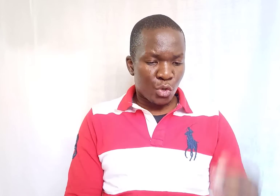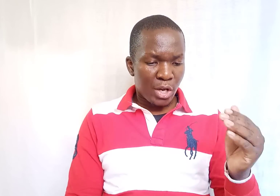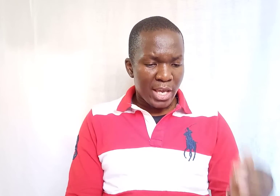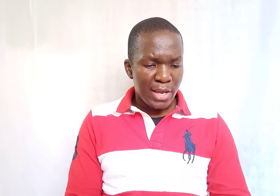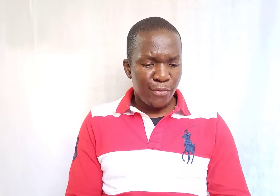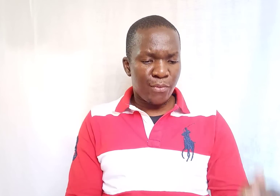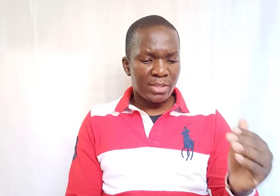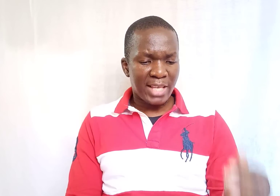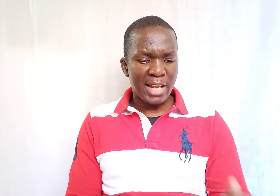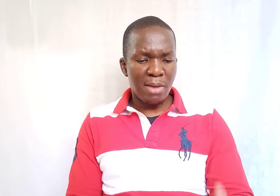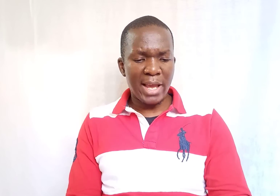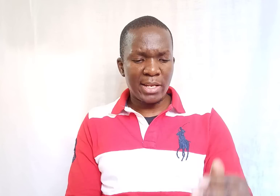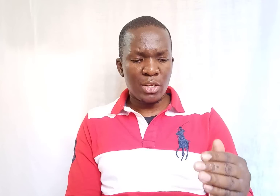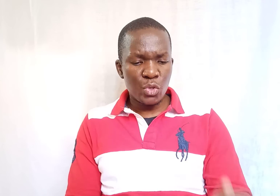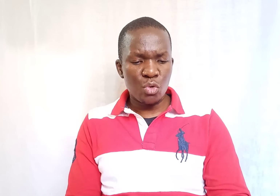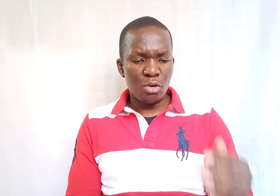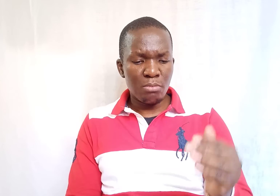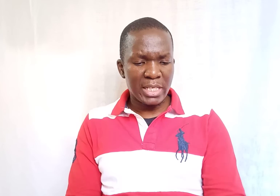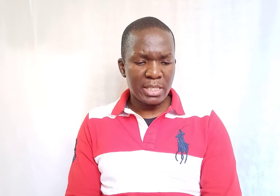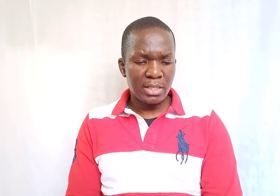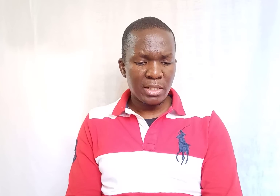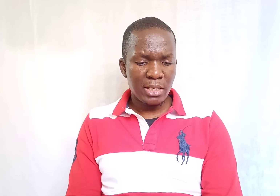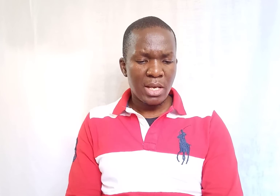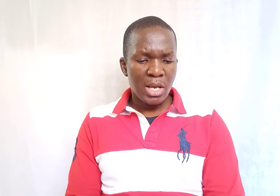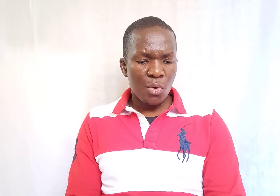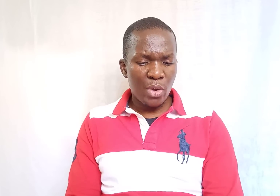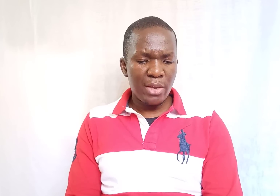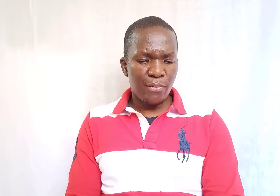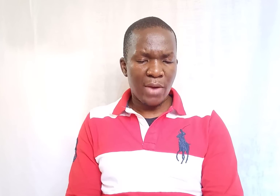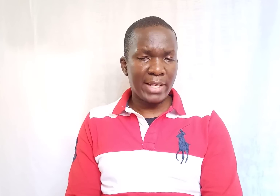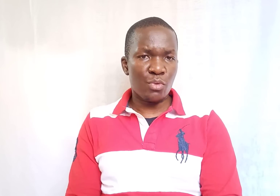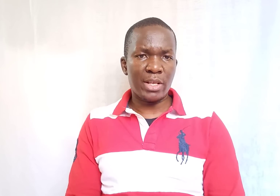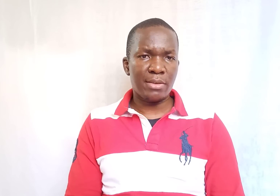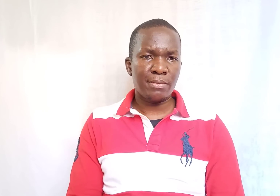so, if son mine you beat, we fight will.